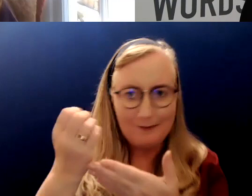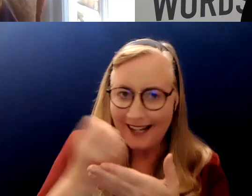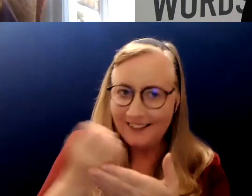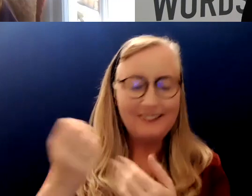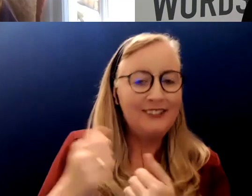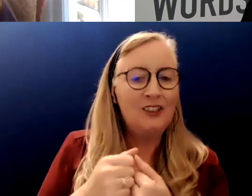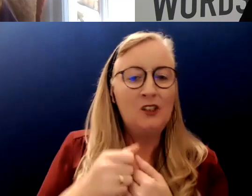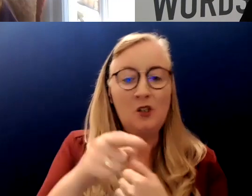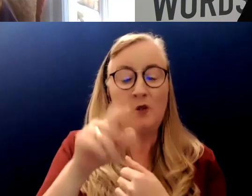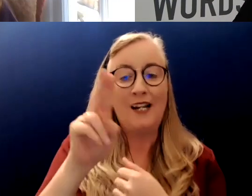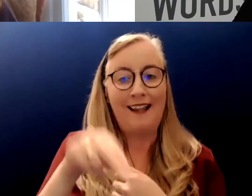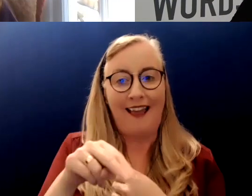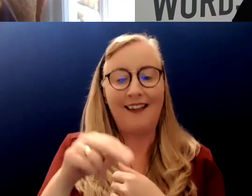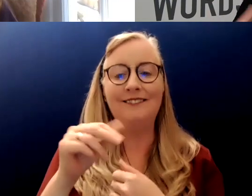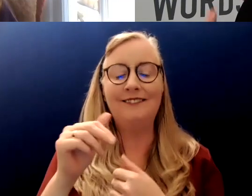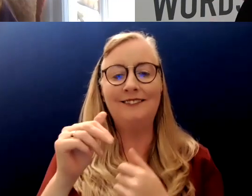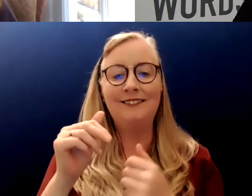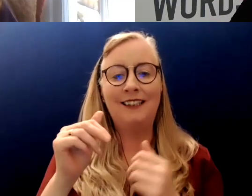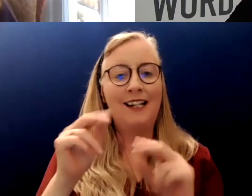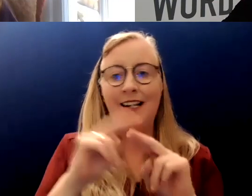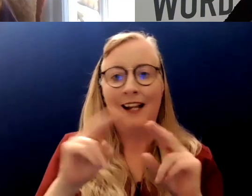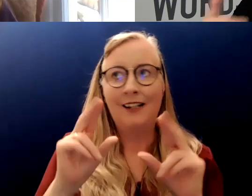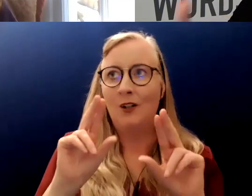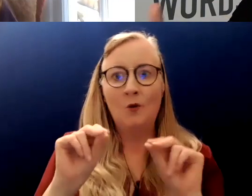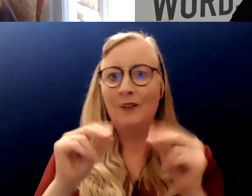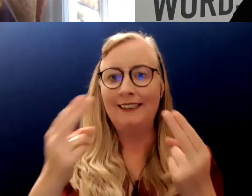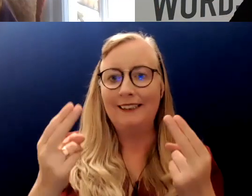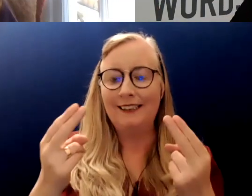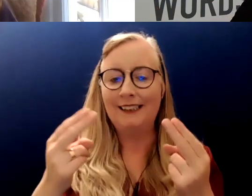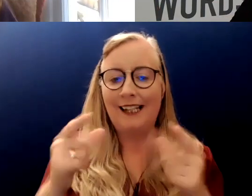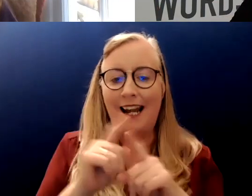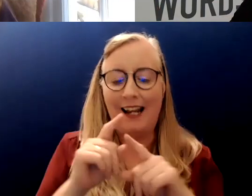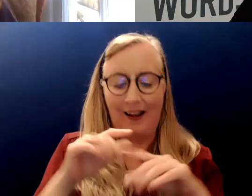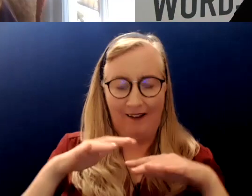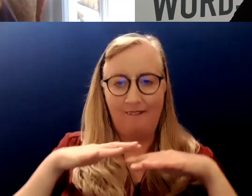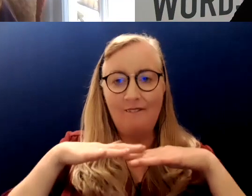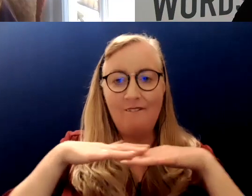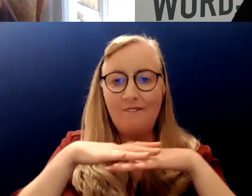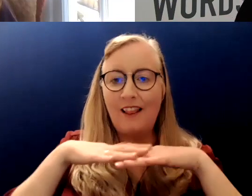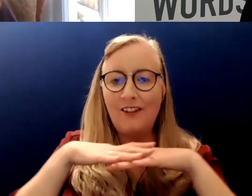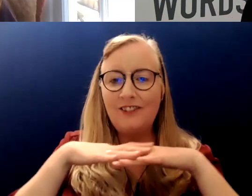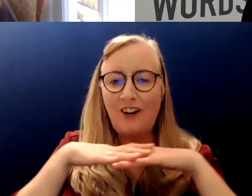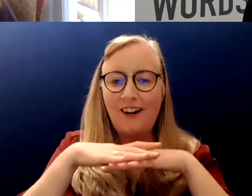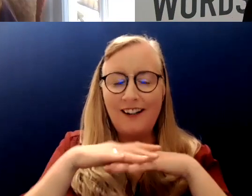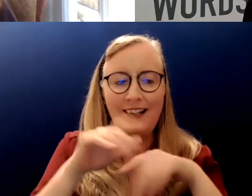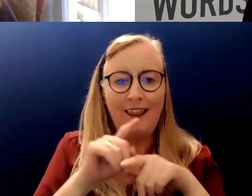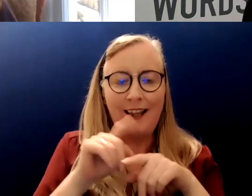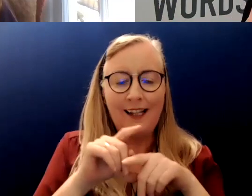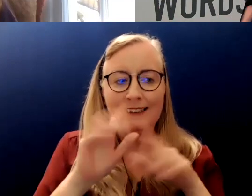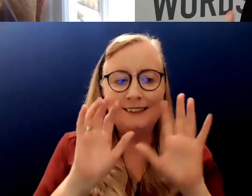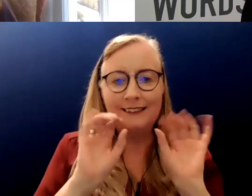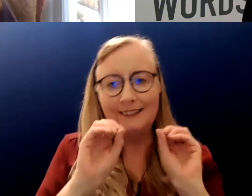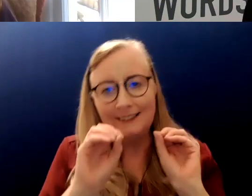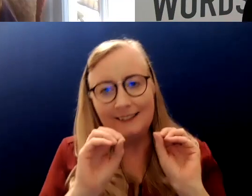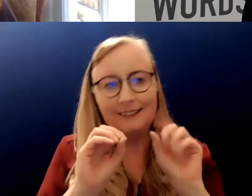can simply be, that there isn't this need for a filtering process, Mhm. Mhm. that